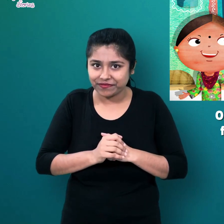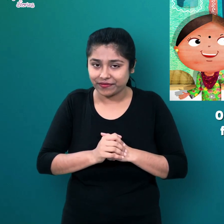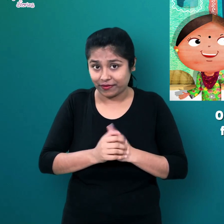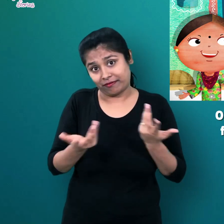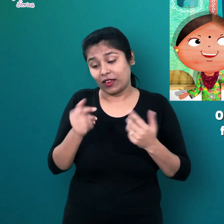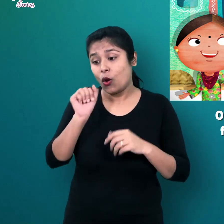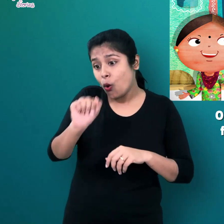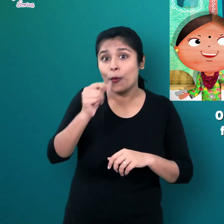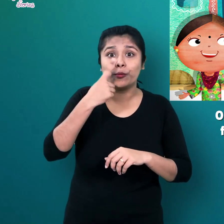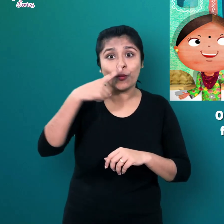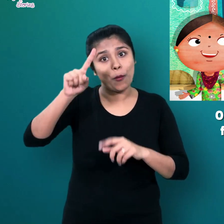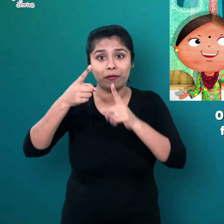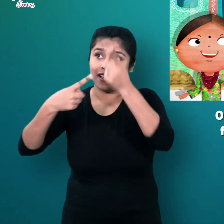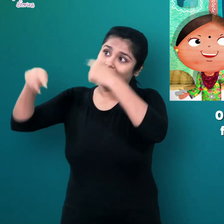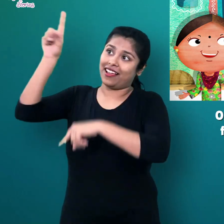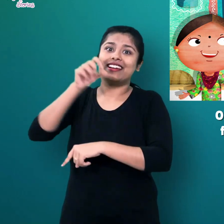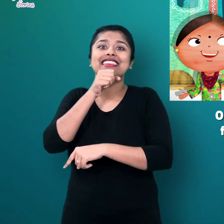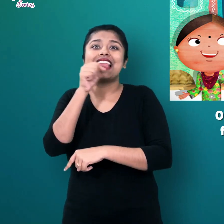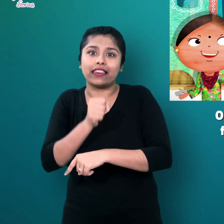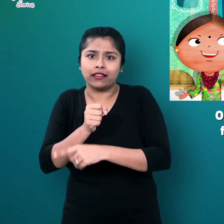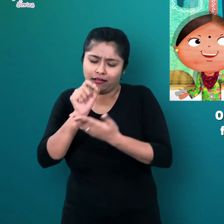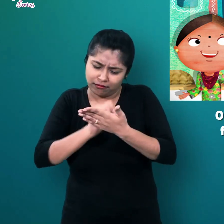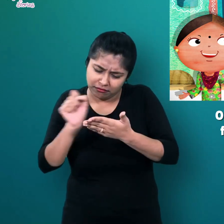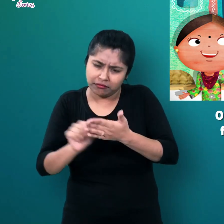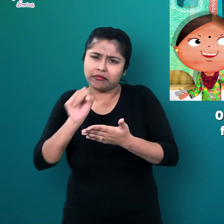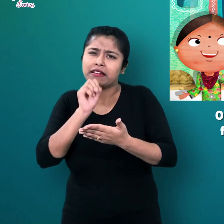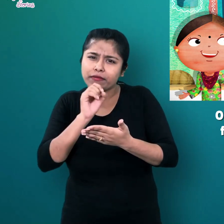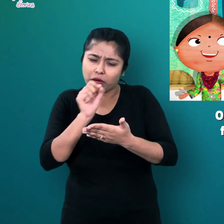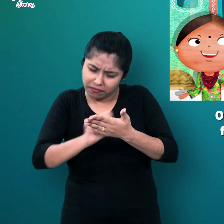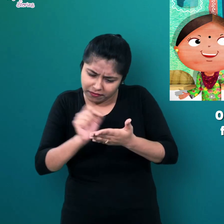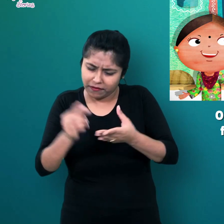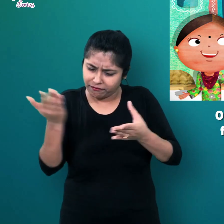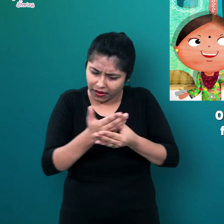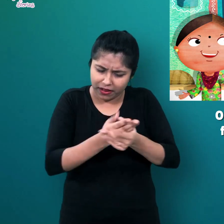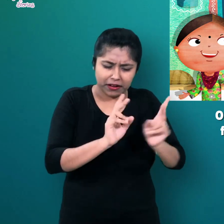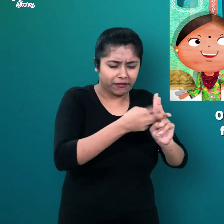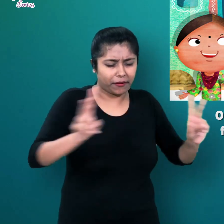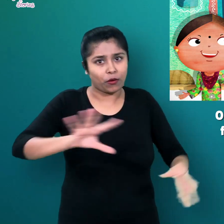Or the notebook of recipes passed down from our grandmother to your mother?"